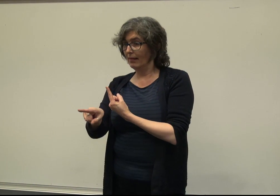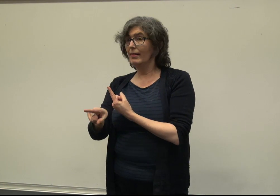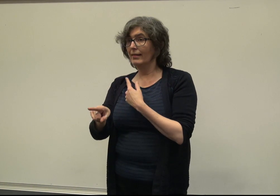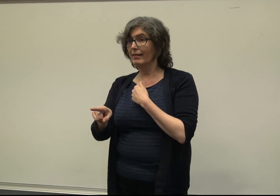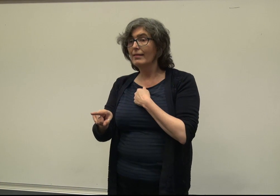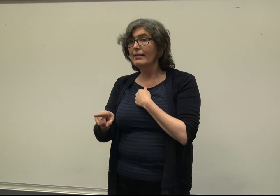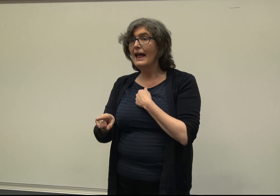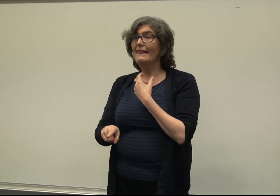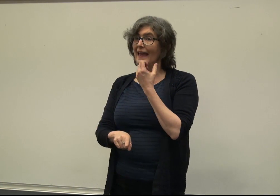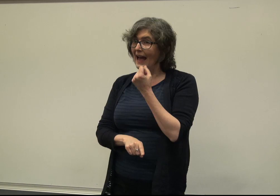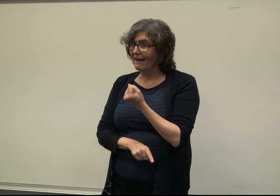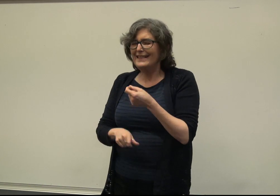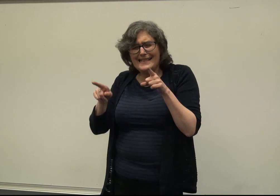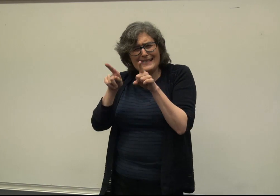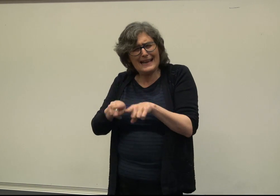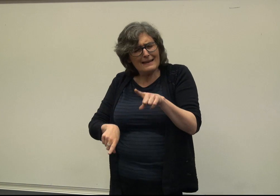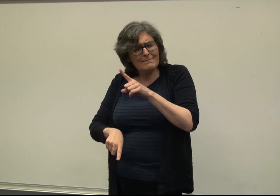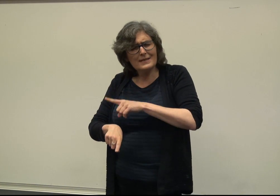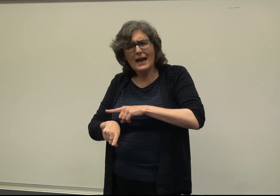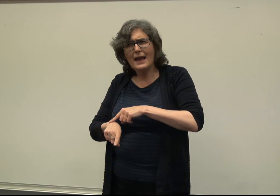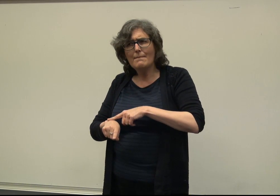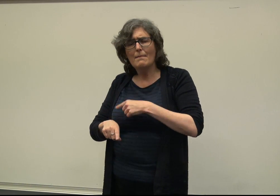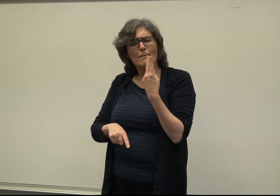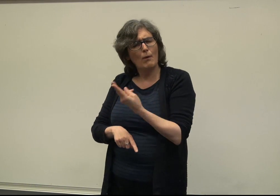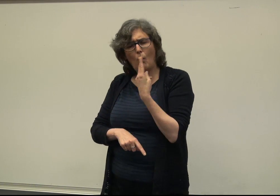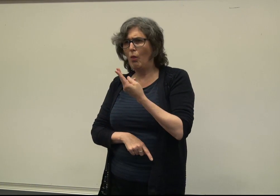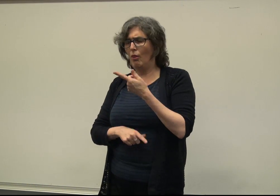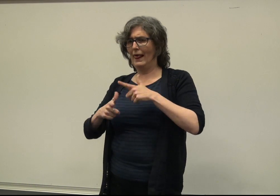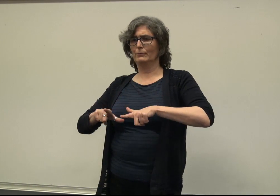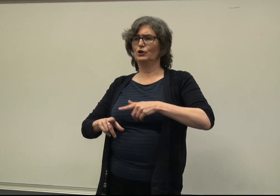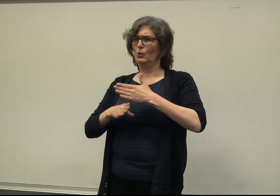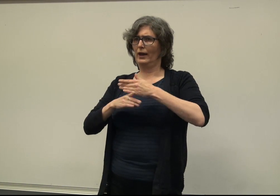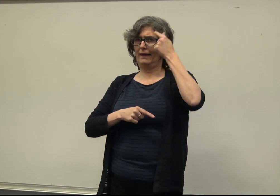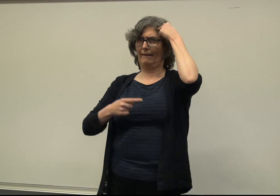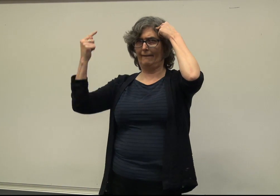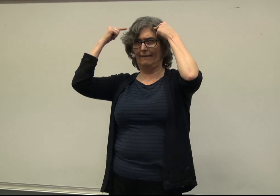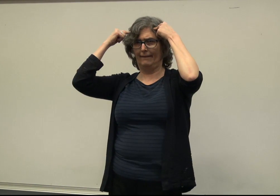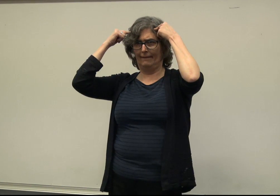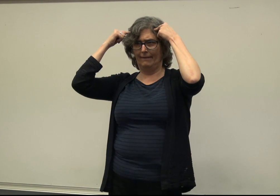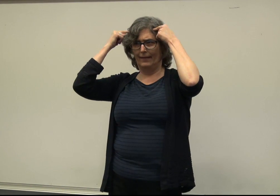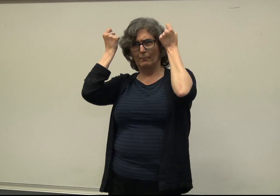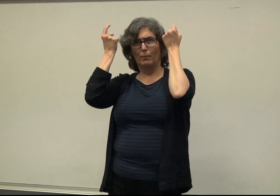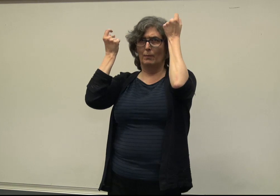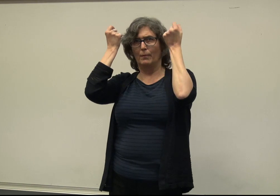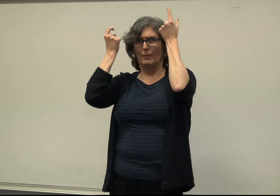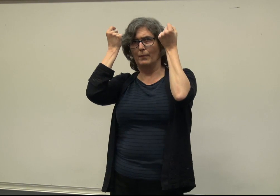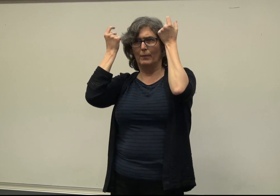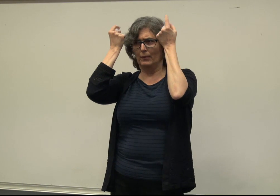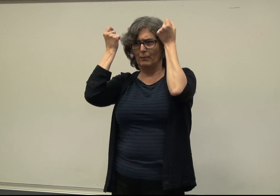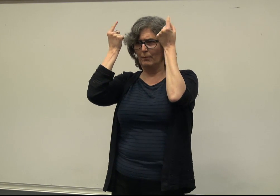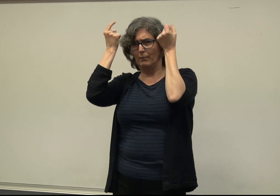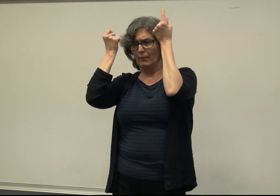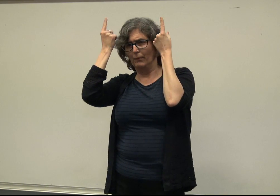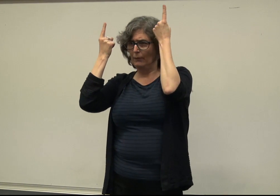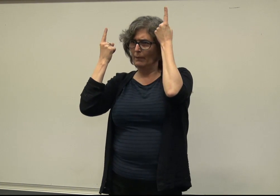simultaneously active. You can't turn off a language with a switch because you don't need it. So